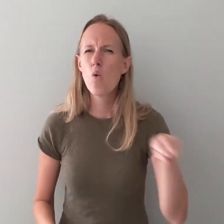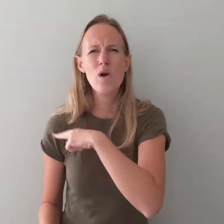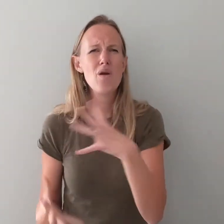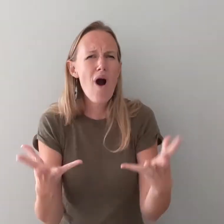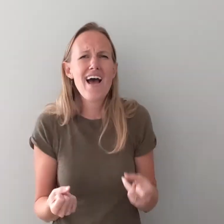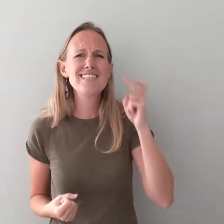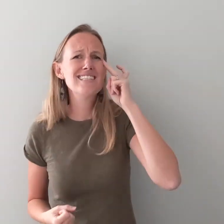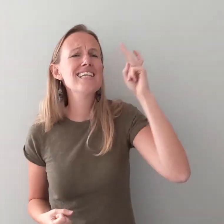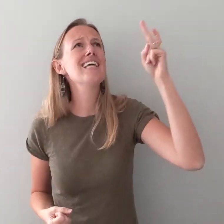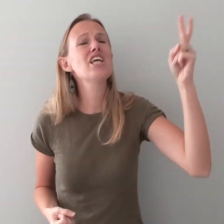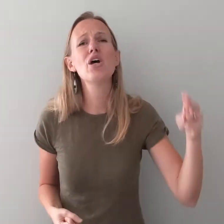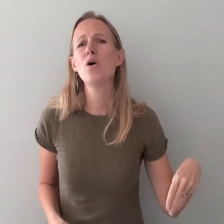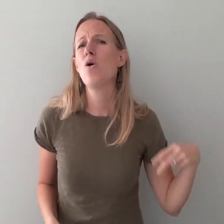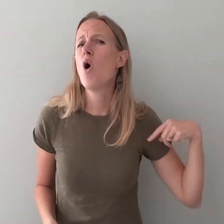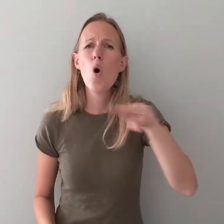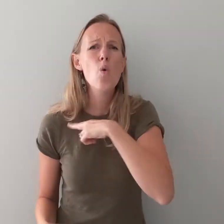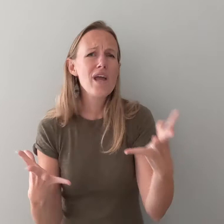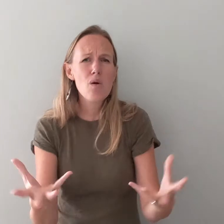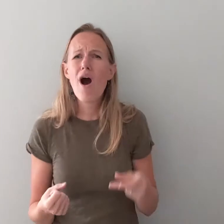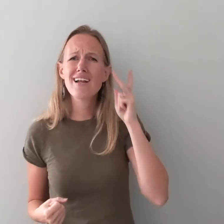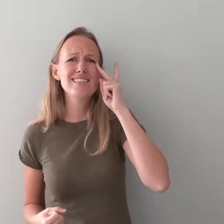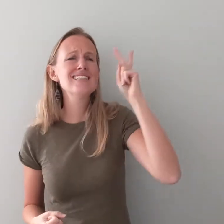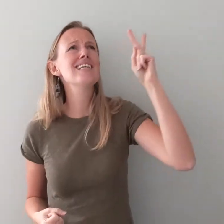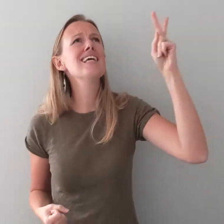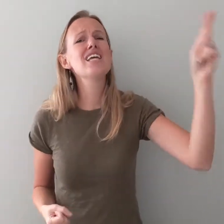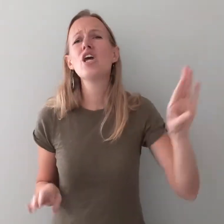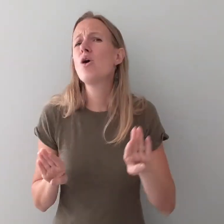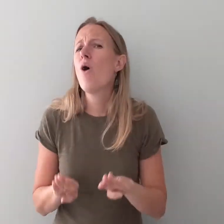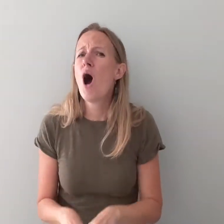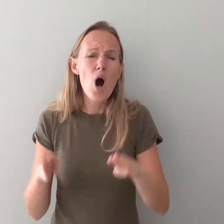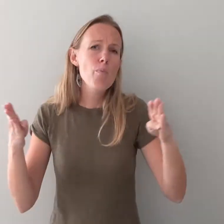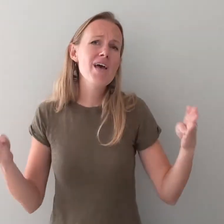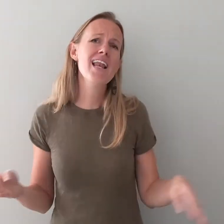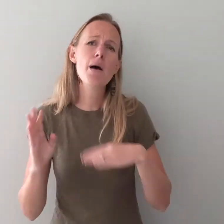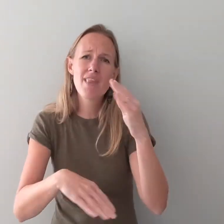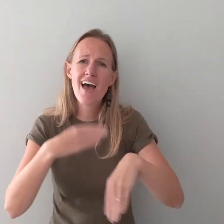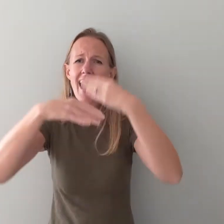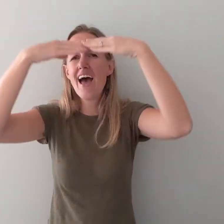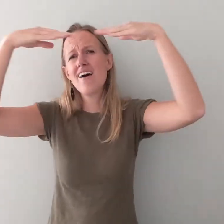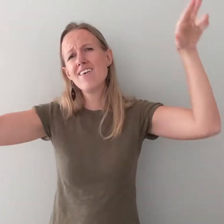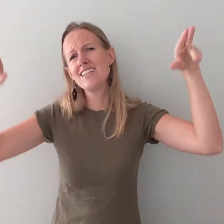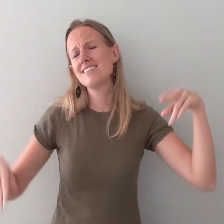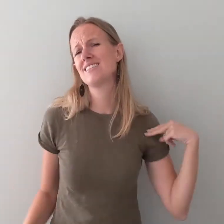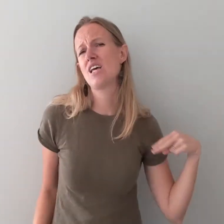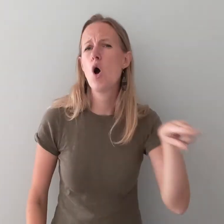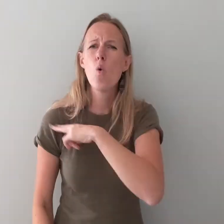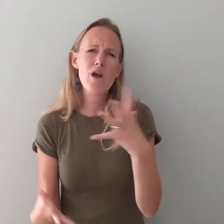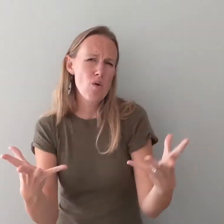We wanna see you. We wanna see you. Open up the heavens. We